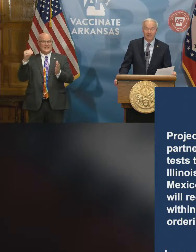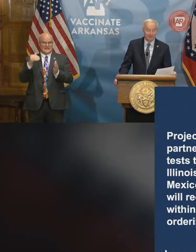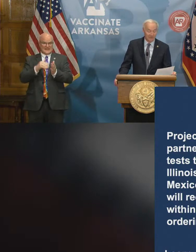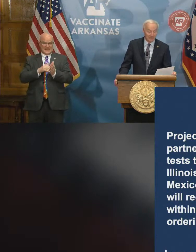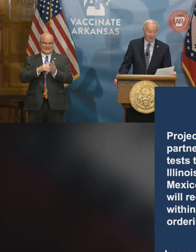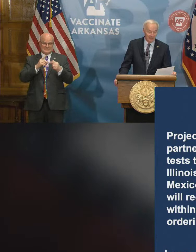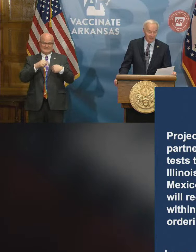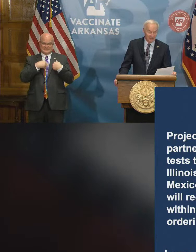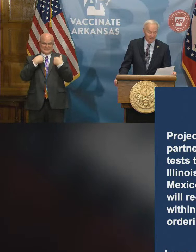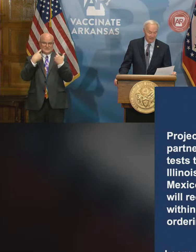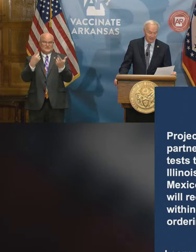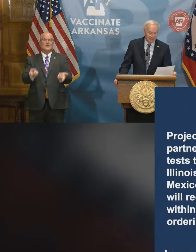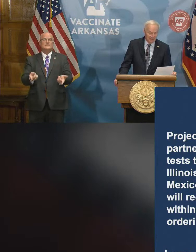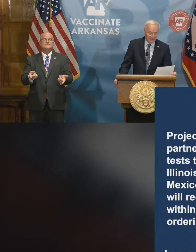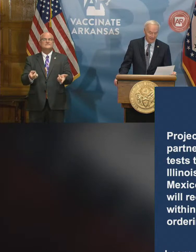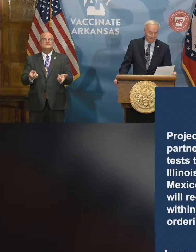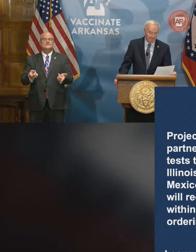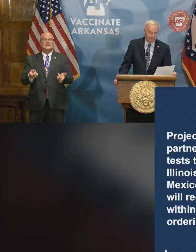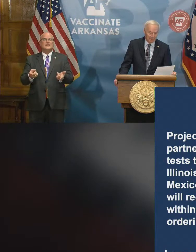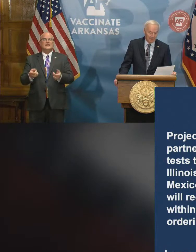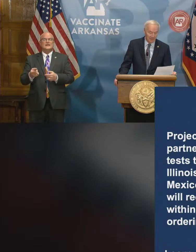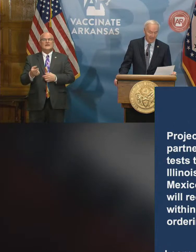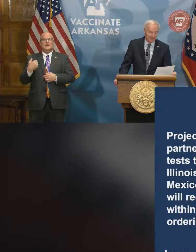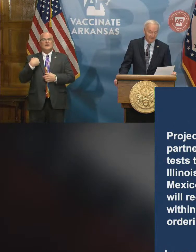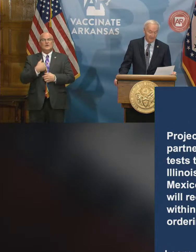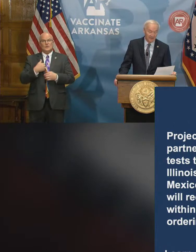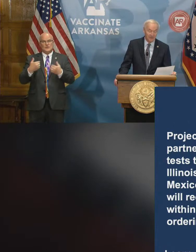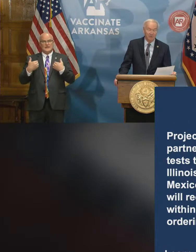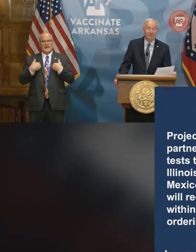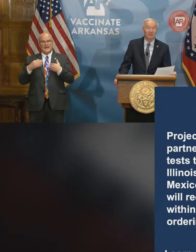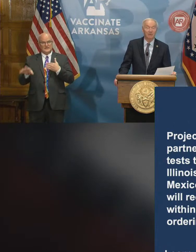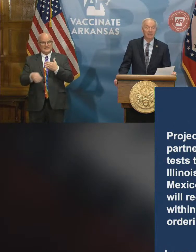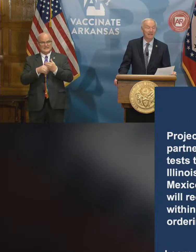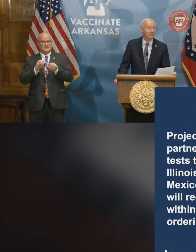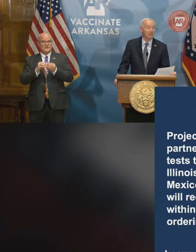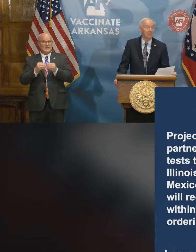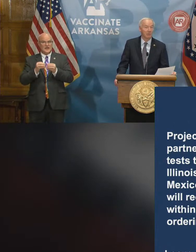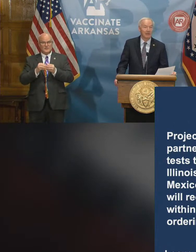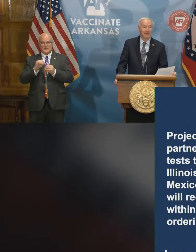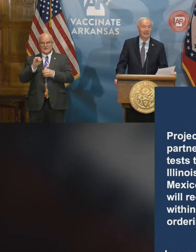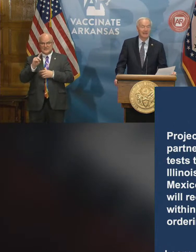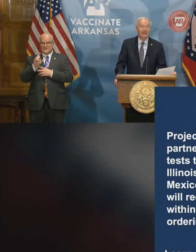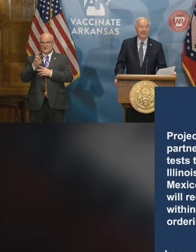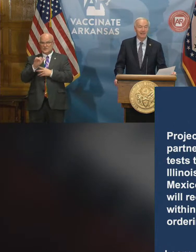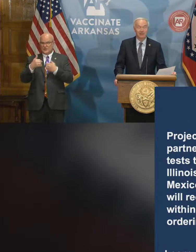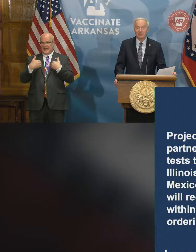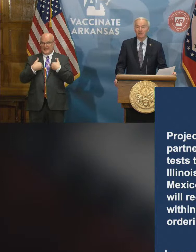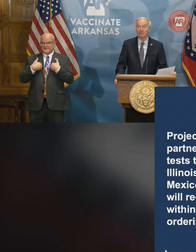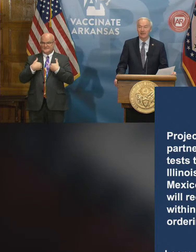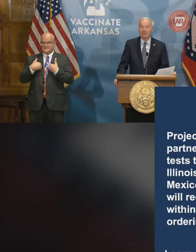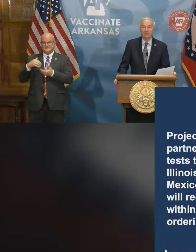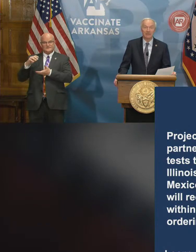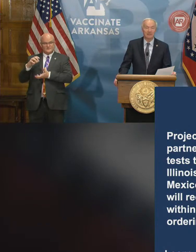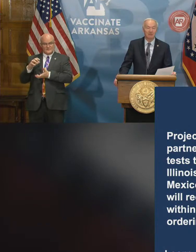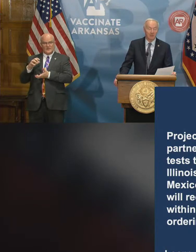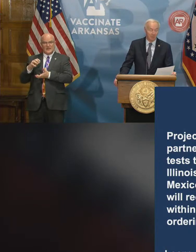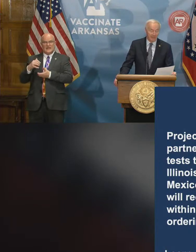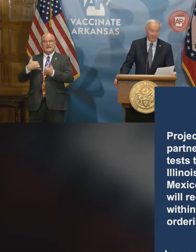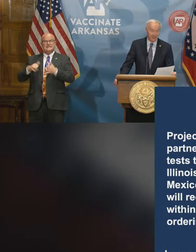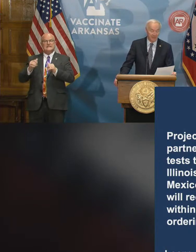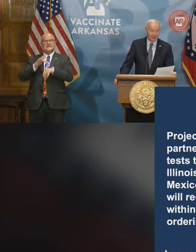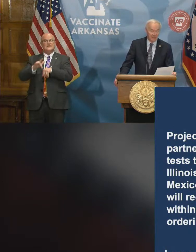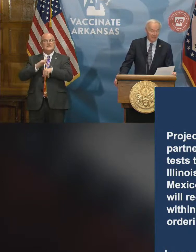750,000 of these tests. We have additional number in inventory, and they're still available in